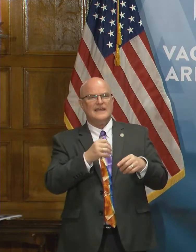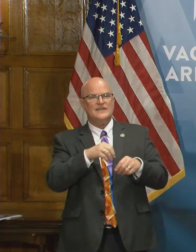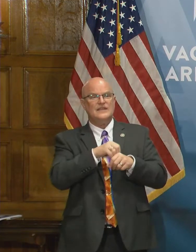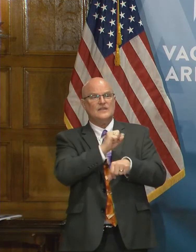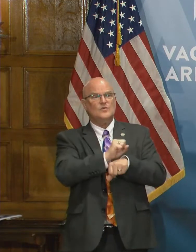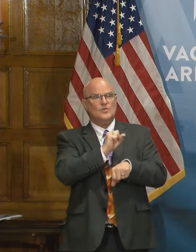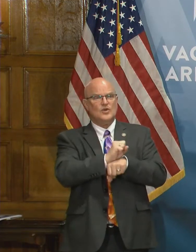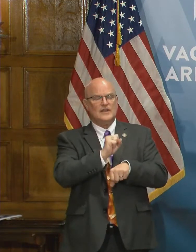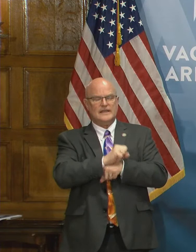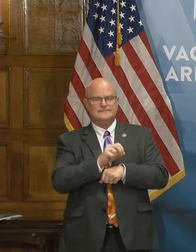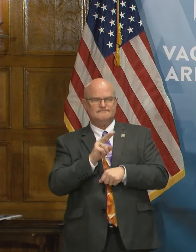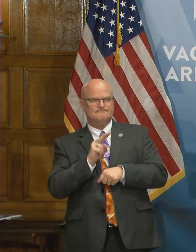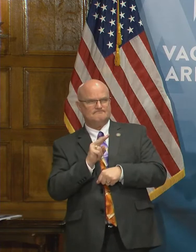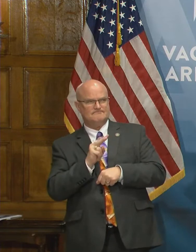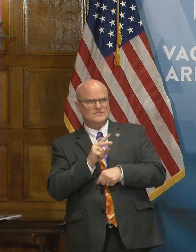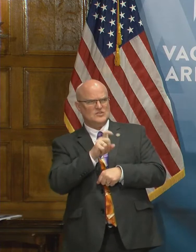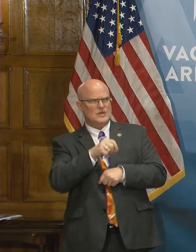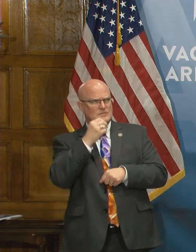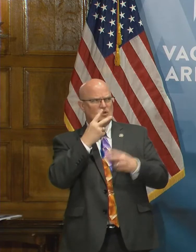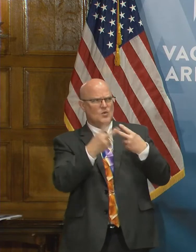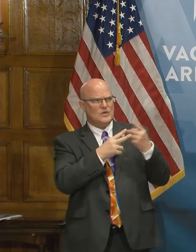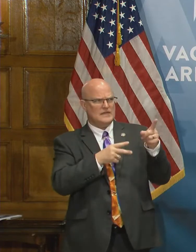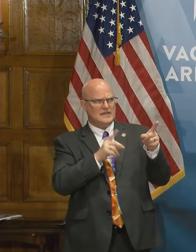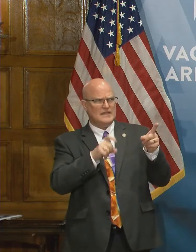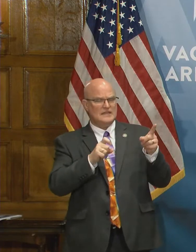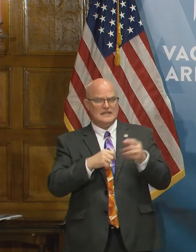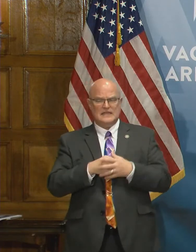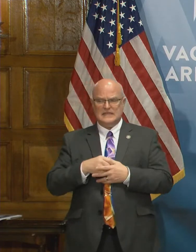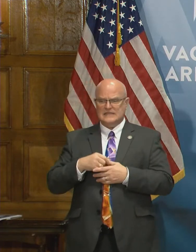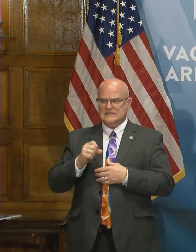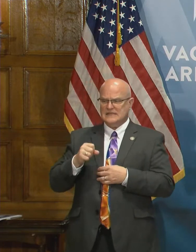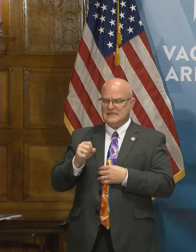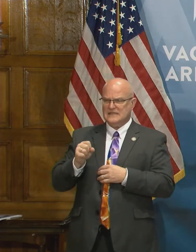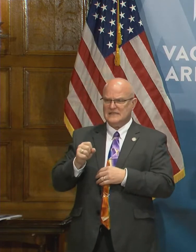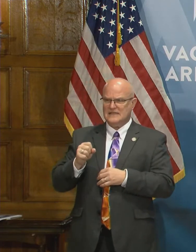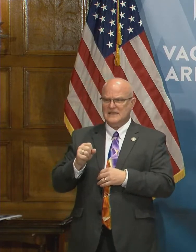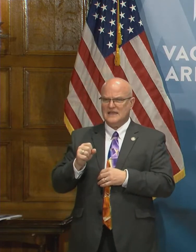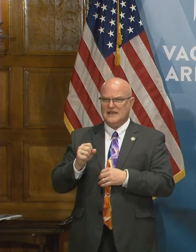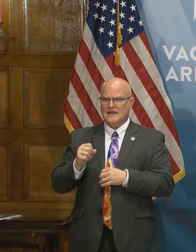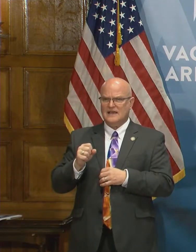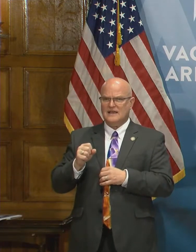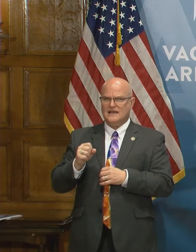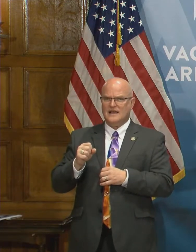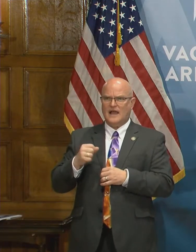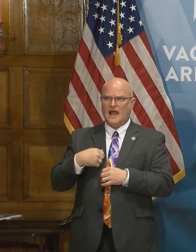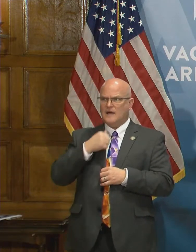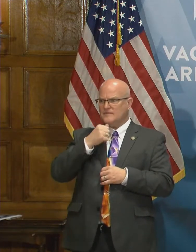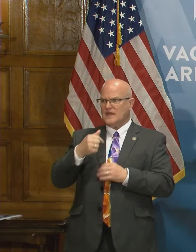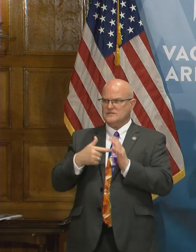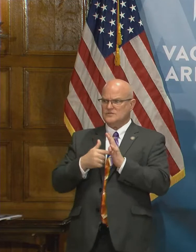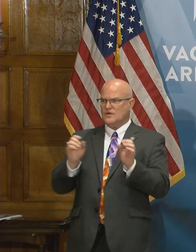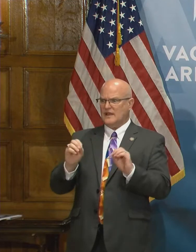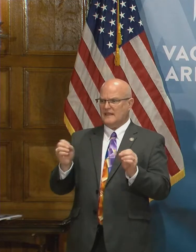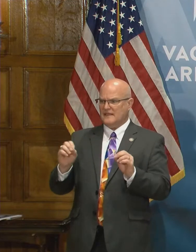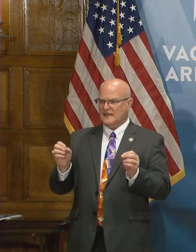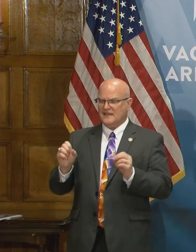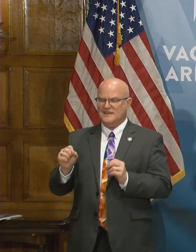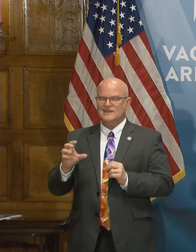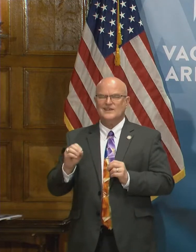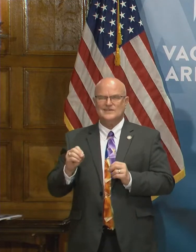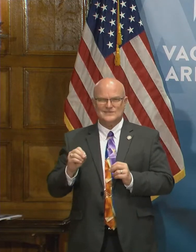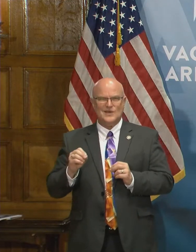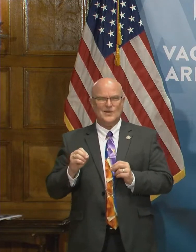in there working, and said, "You're supposed to be quarantined." And he said, "I'm not symptomatic." And